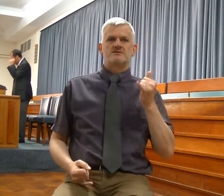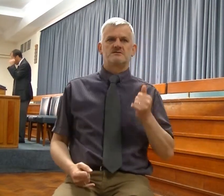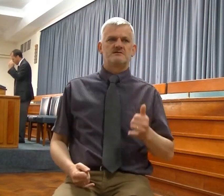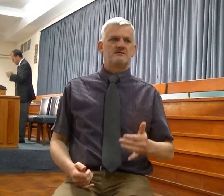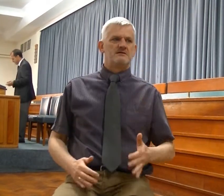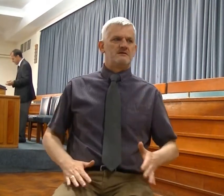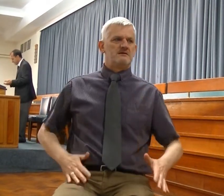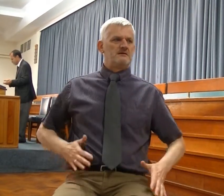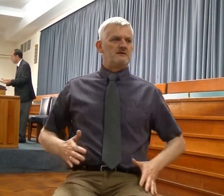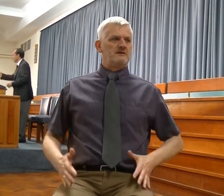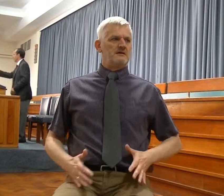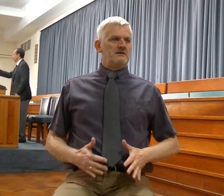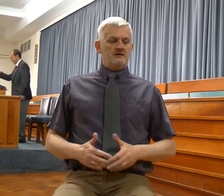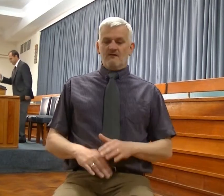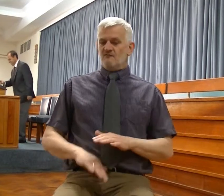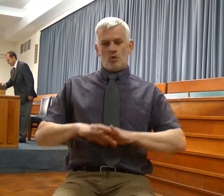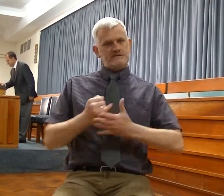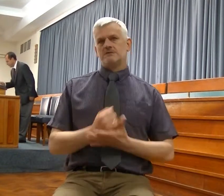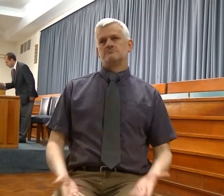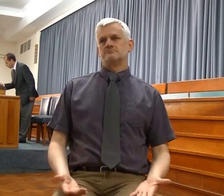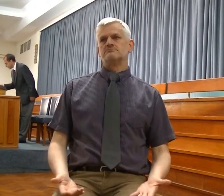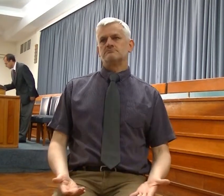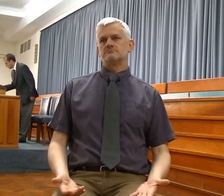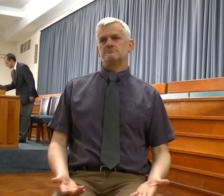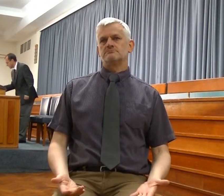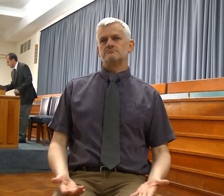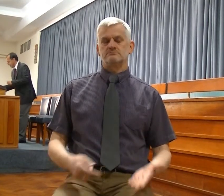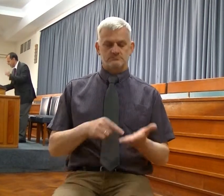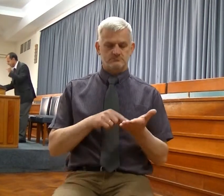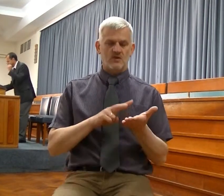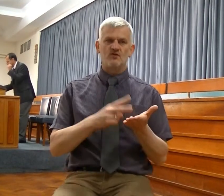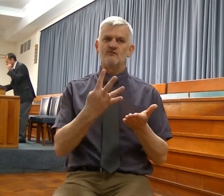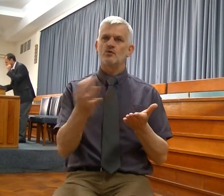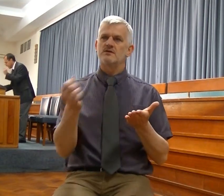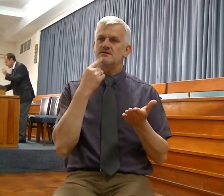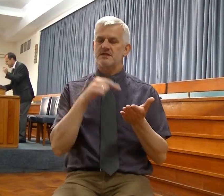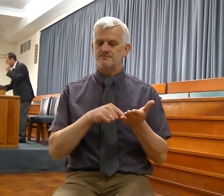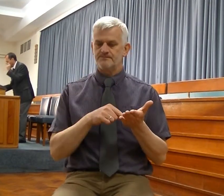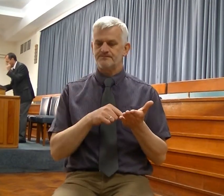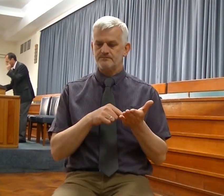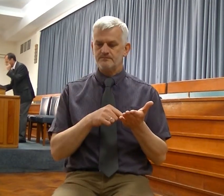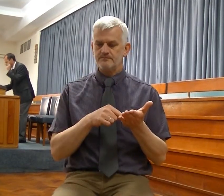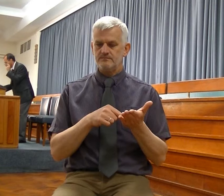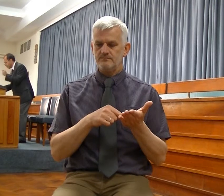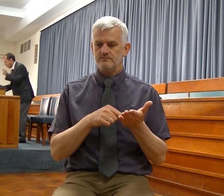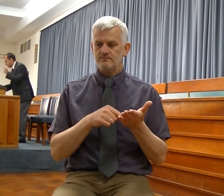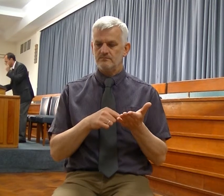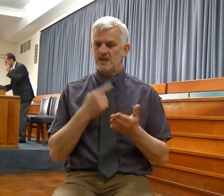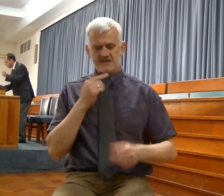also as a sinner. And this is what, look what he says in verse 40 there. "And He said